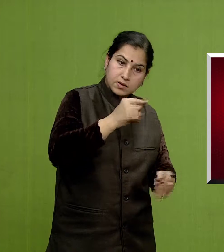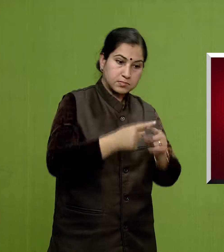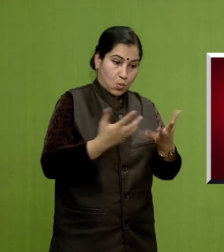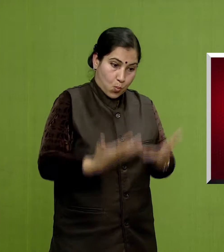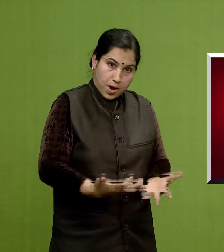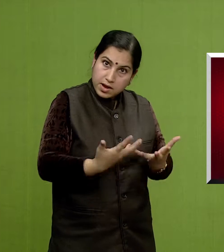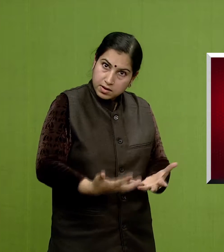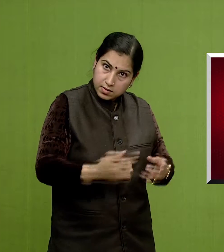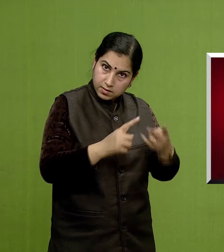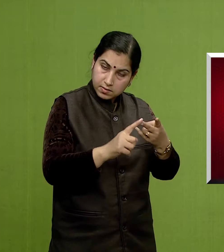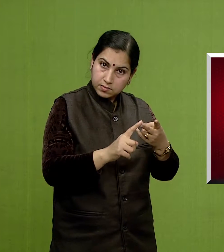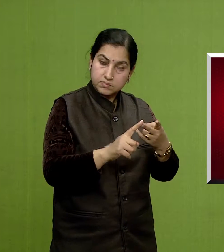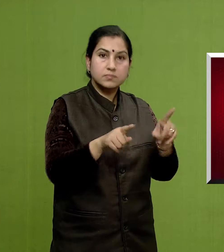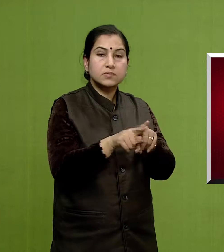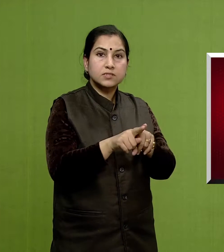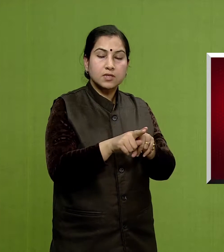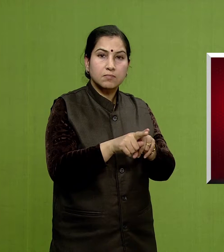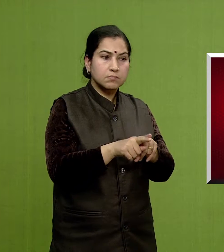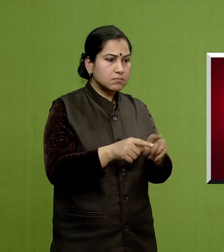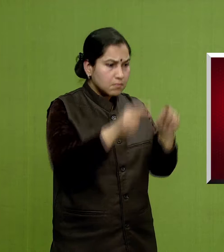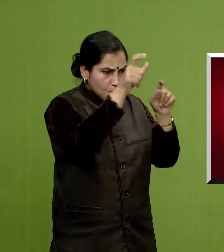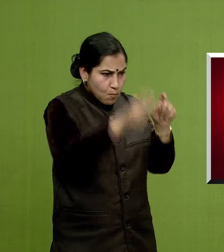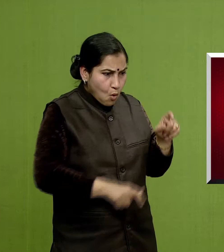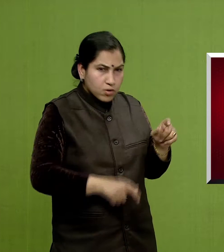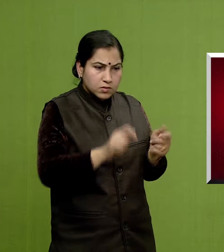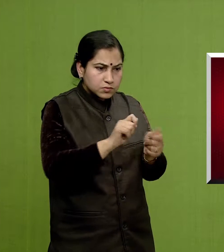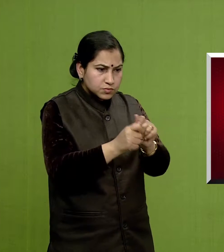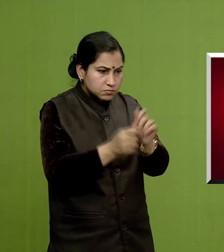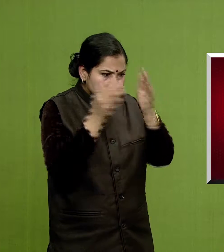weight, and changes in body proportions.